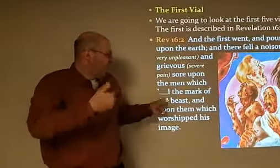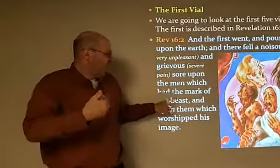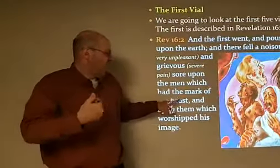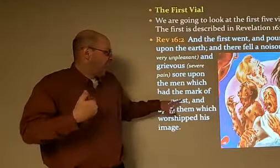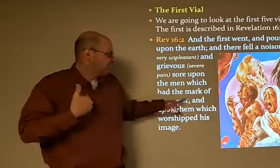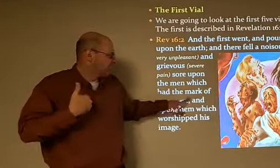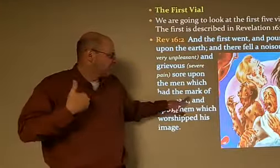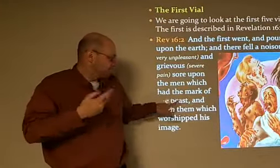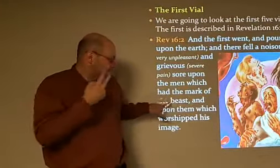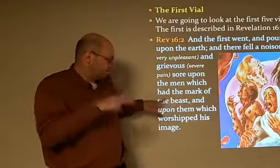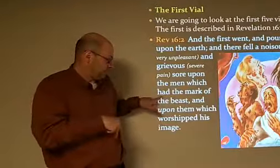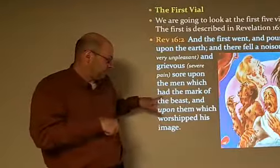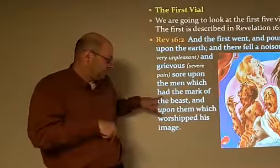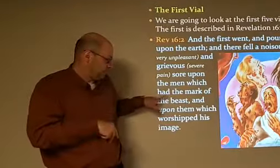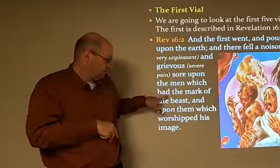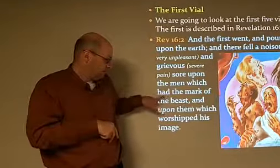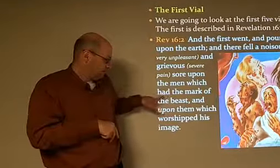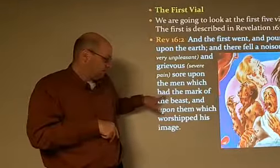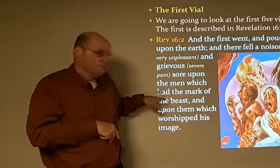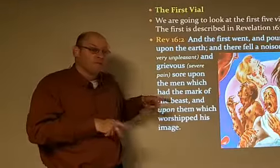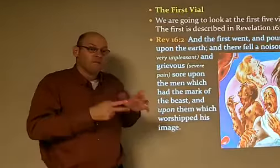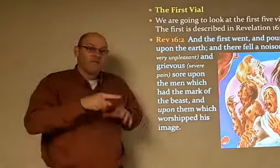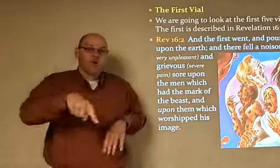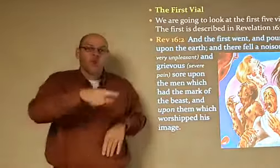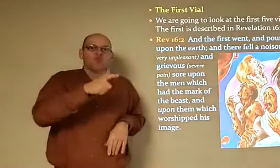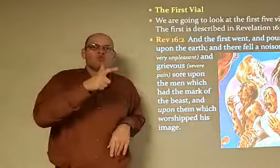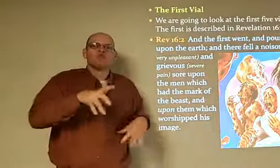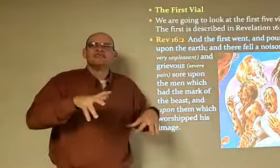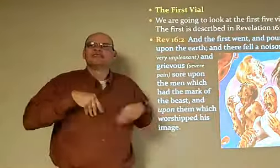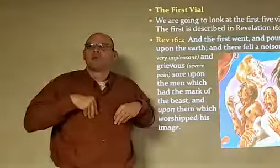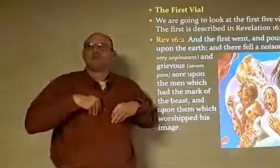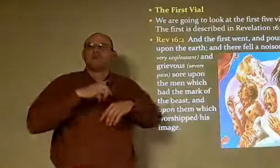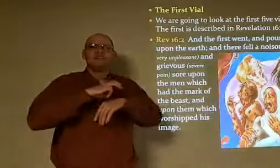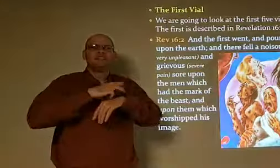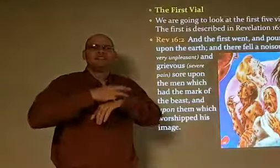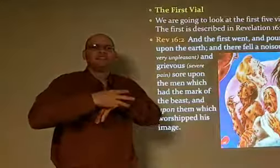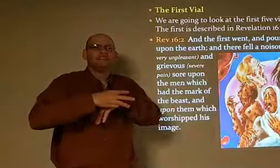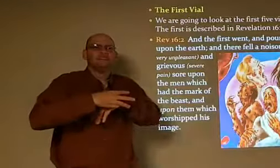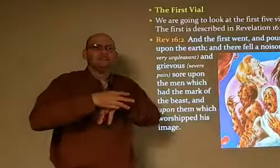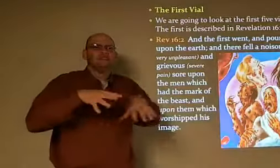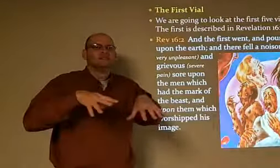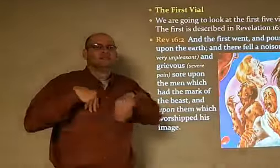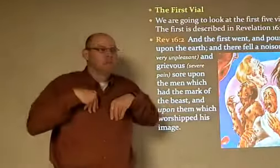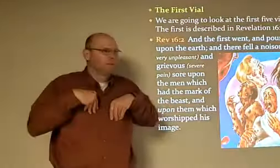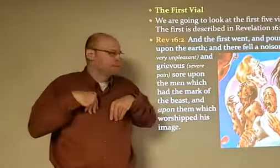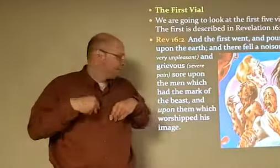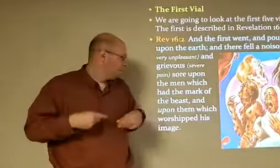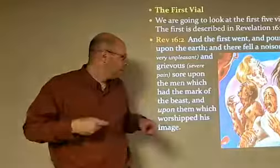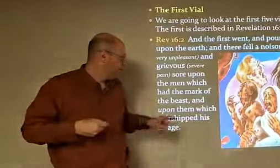So they're going to have sores. It's going to be very painful. and they're the ones who accepted the mark.